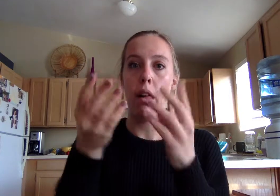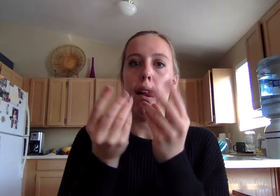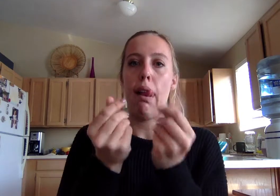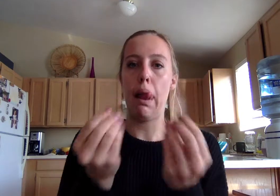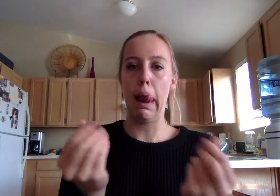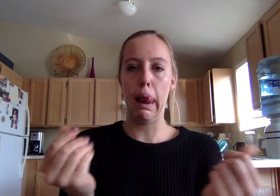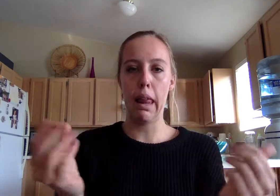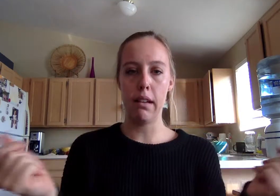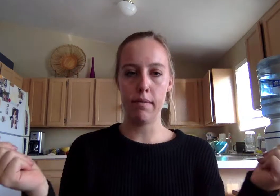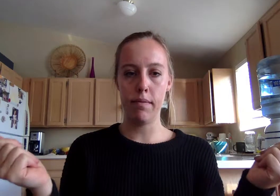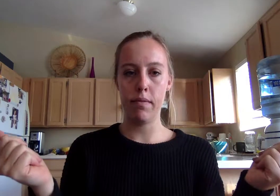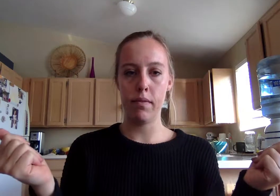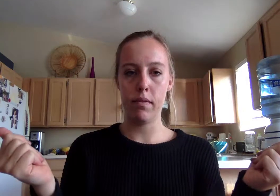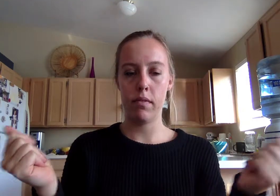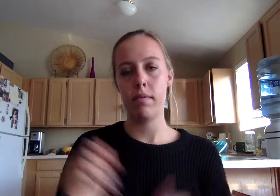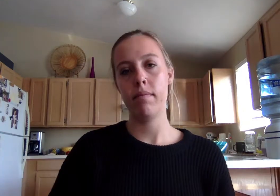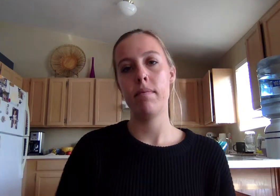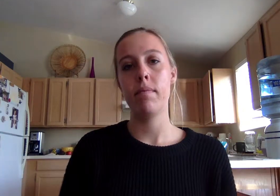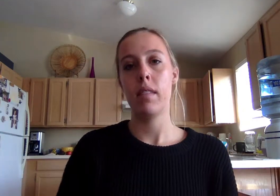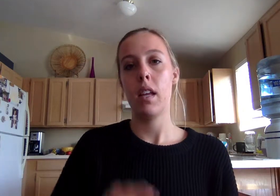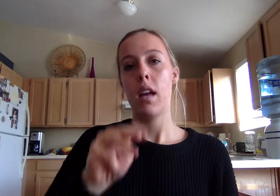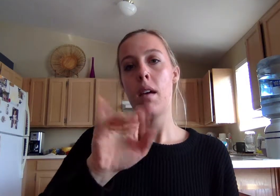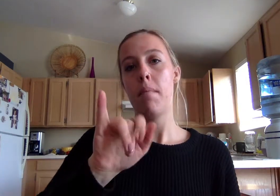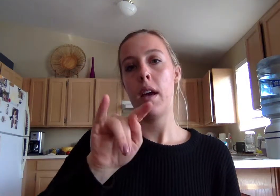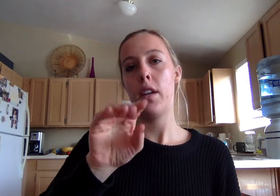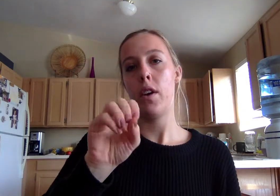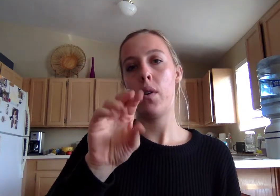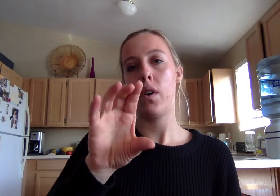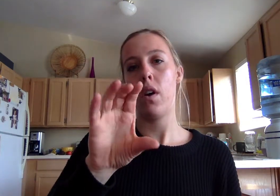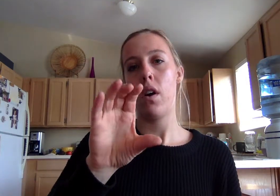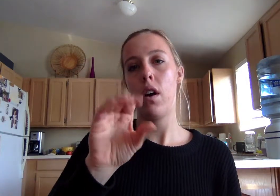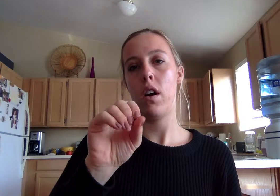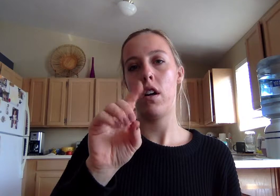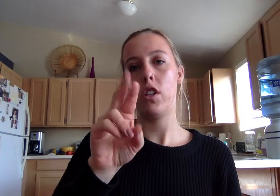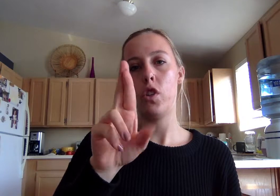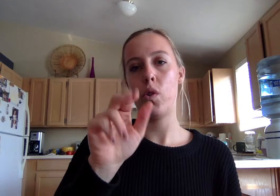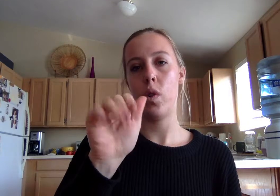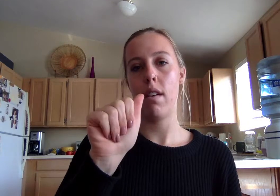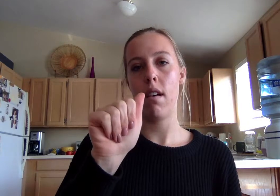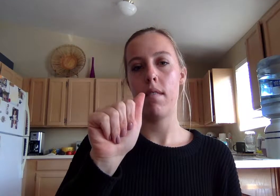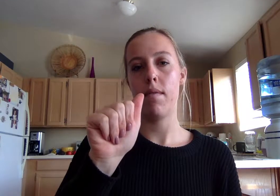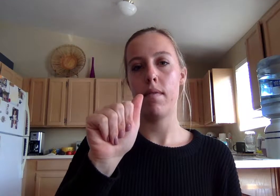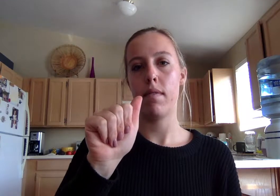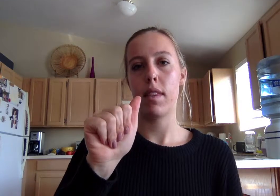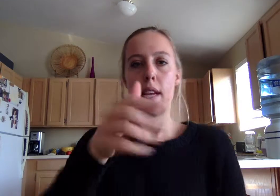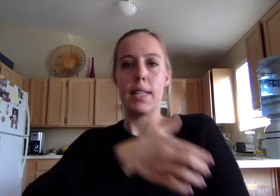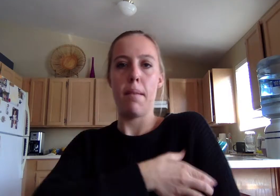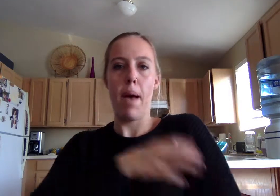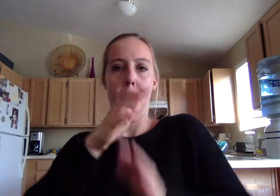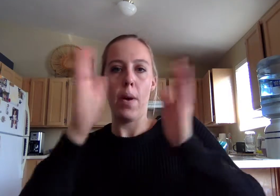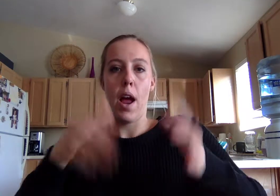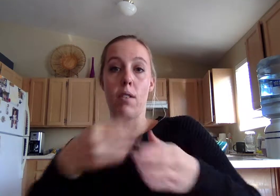debris. The mitochondrion is an organelle that is the powerhouse for both animal and plant cells.